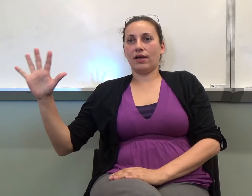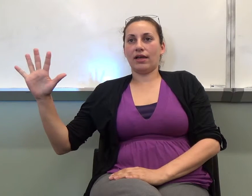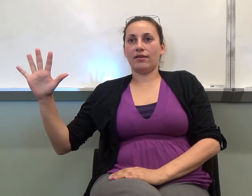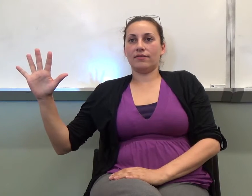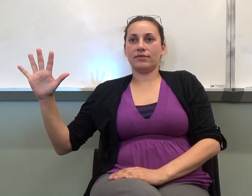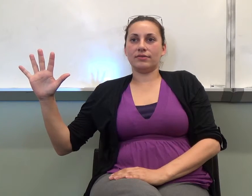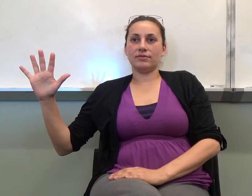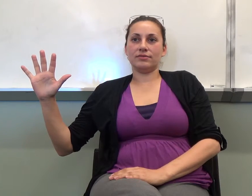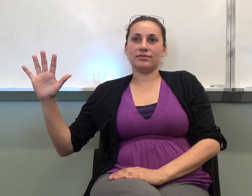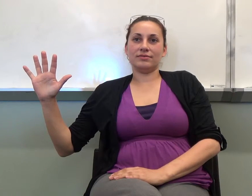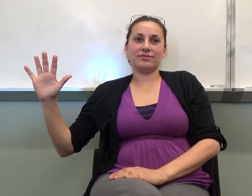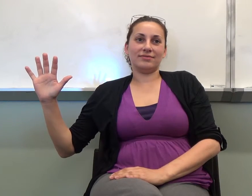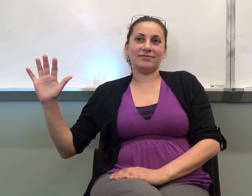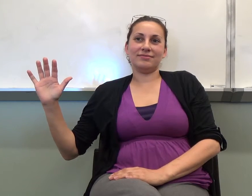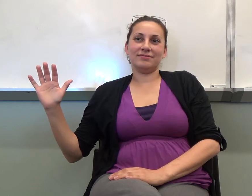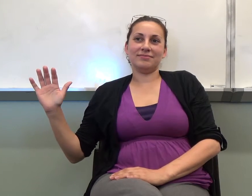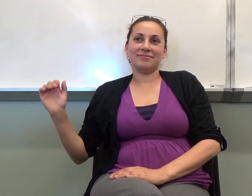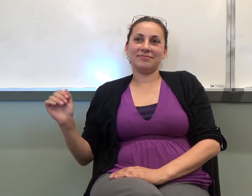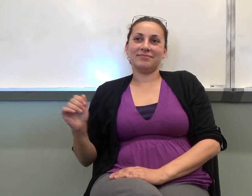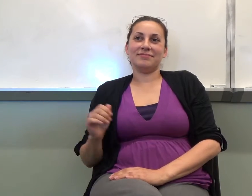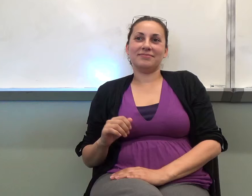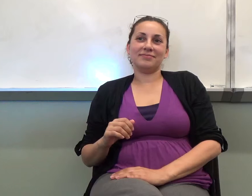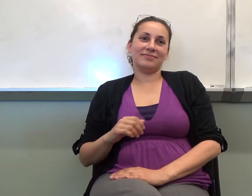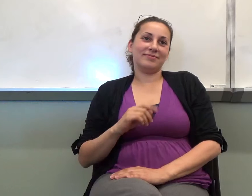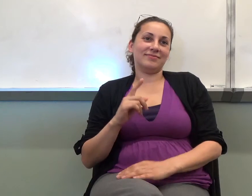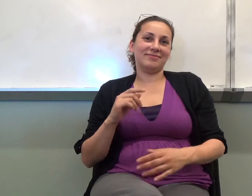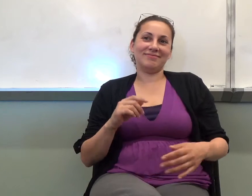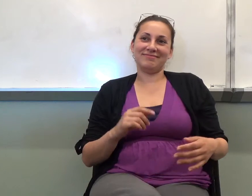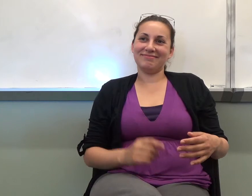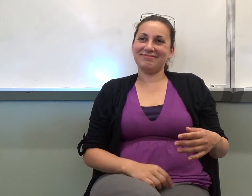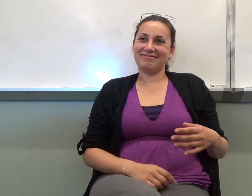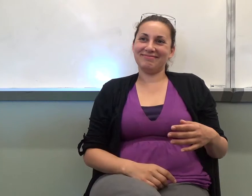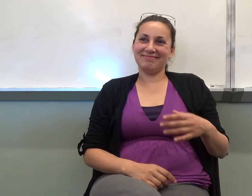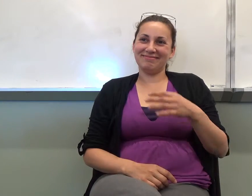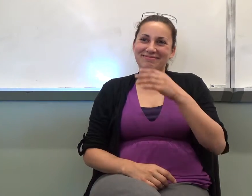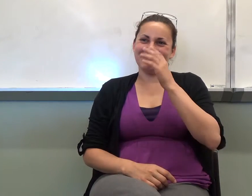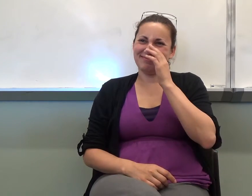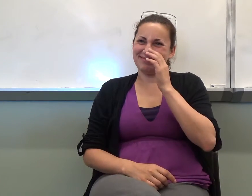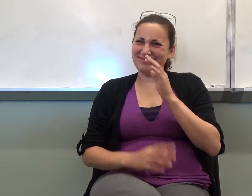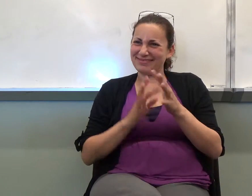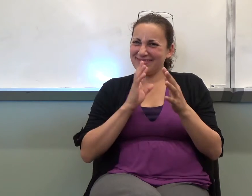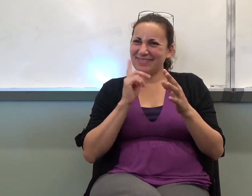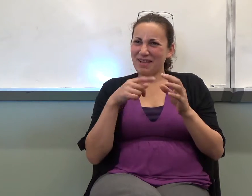So when you start doing your circle, you have to make the degrees that size.